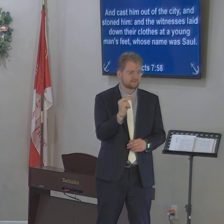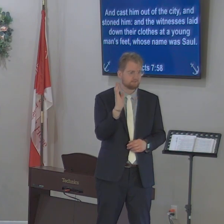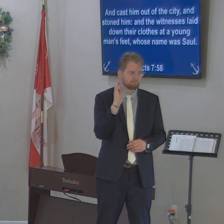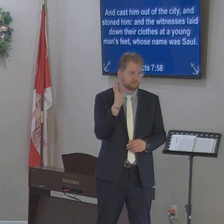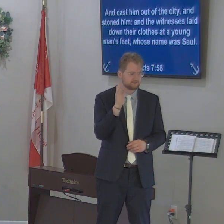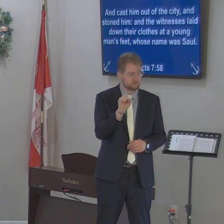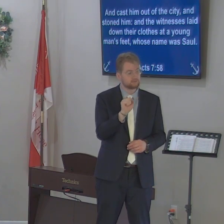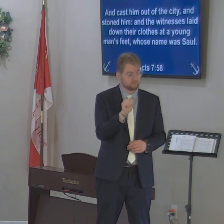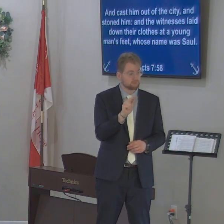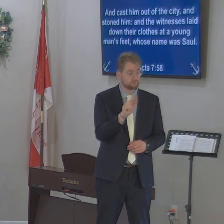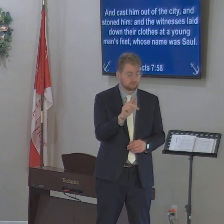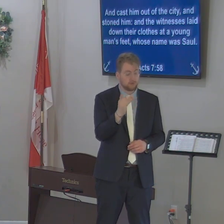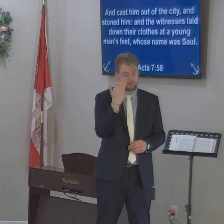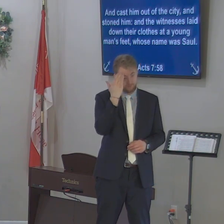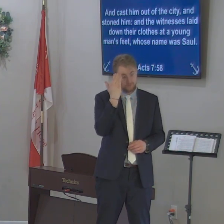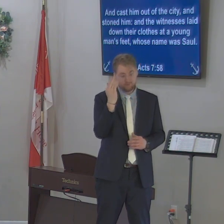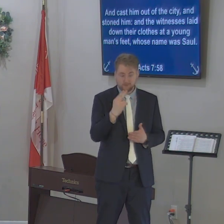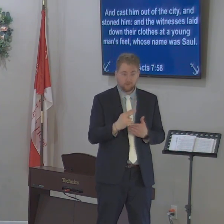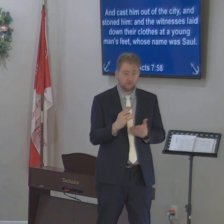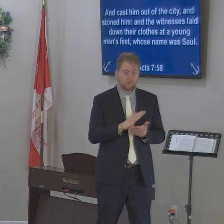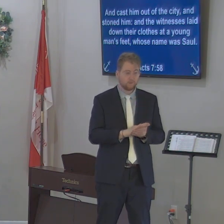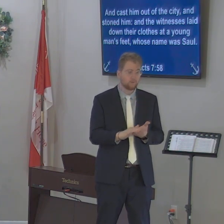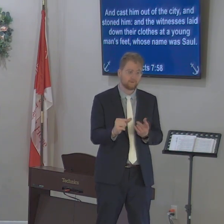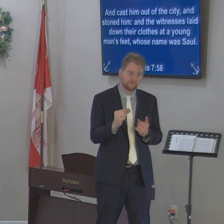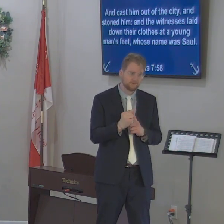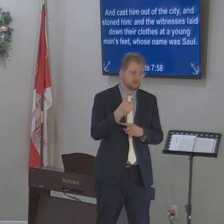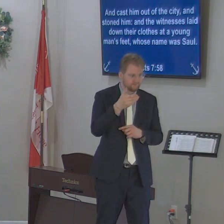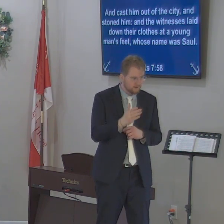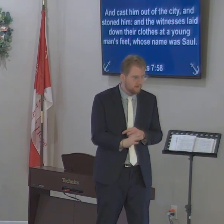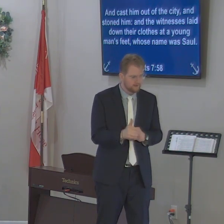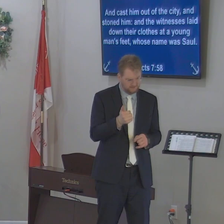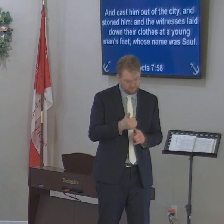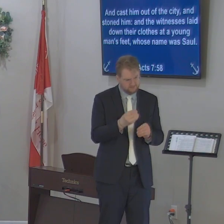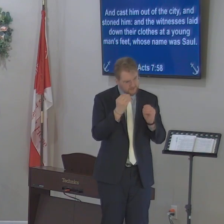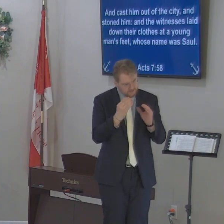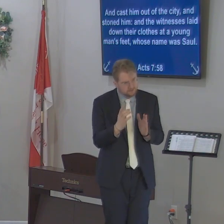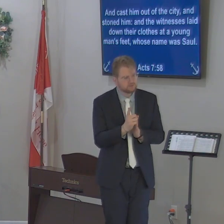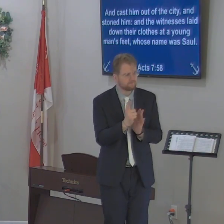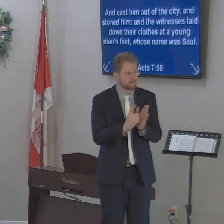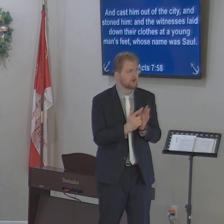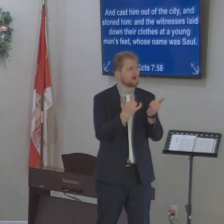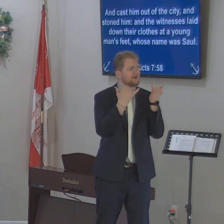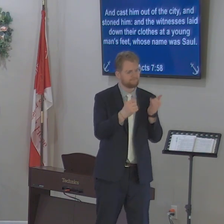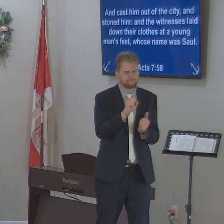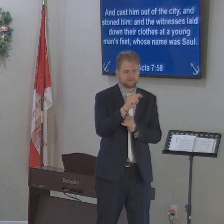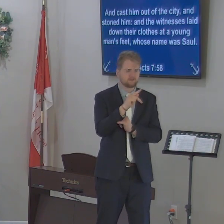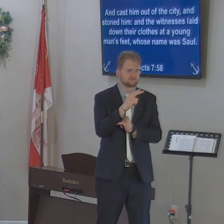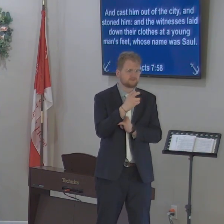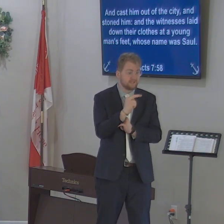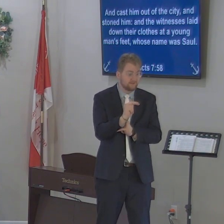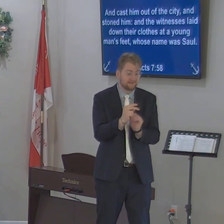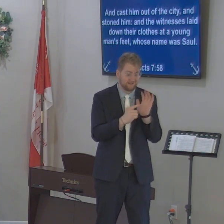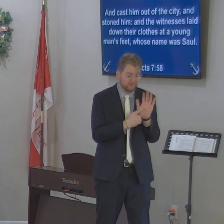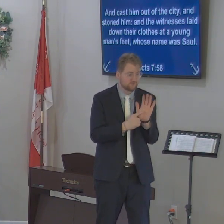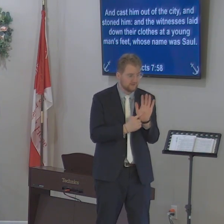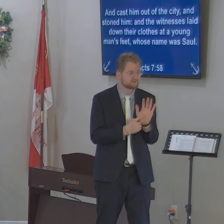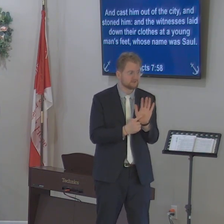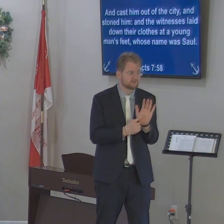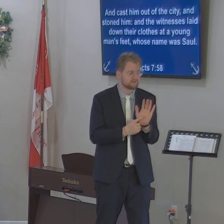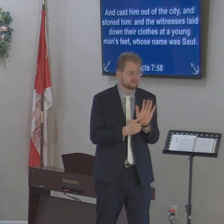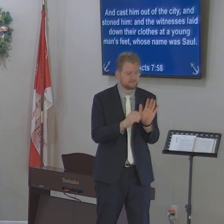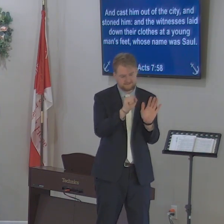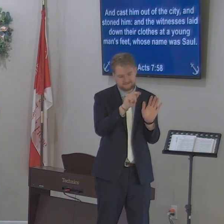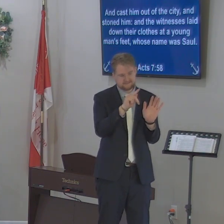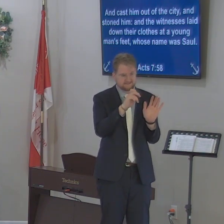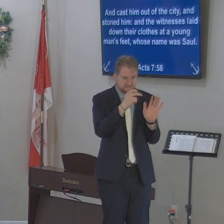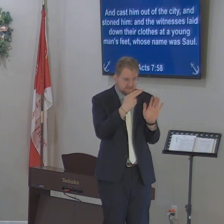Saul knew the holy word of God, right? He knew the law. He was a teacher of the law. And now Stephen just illustrates it for him.